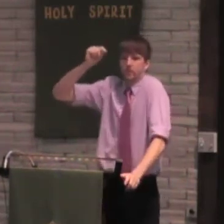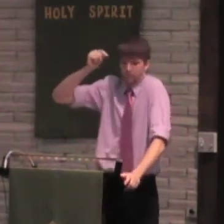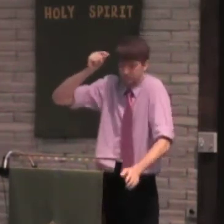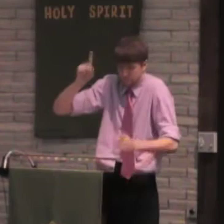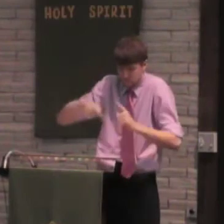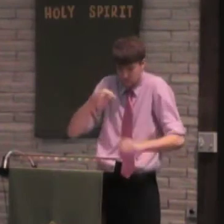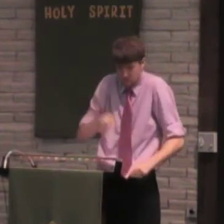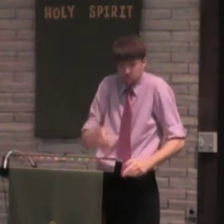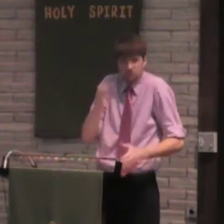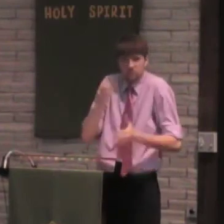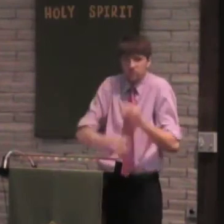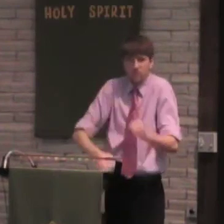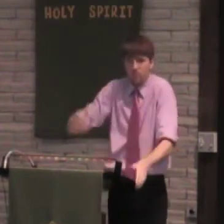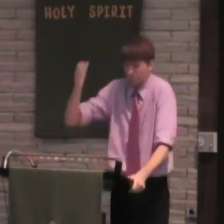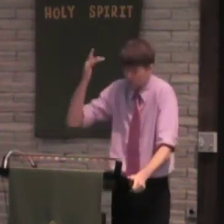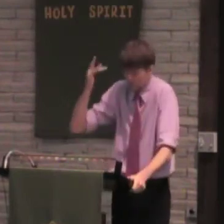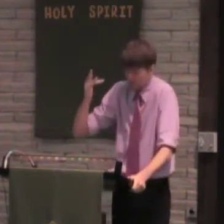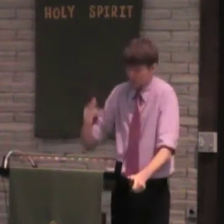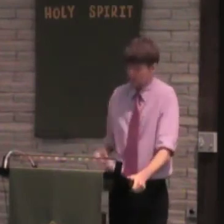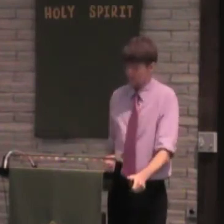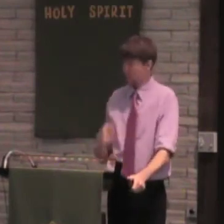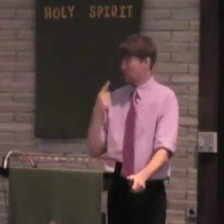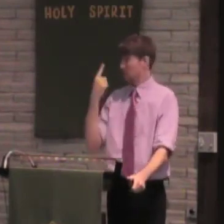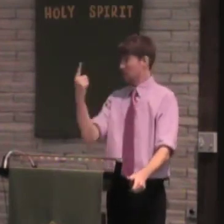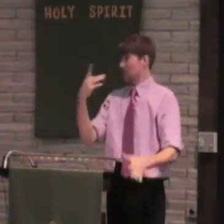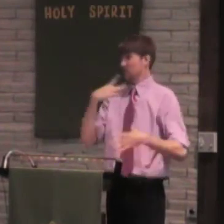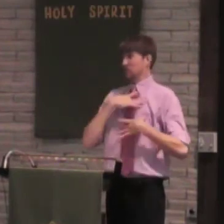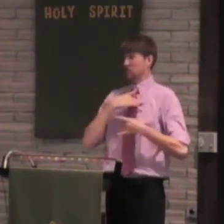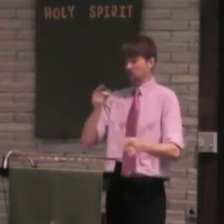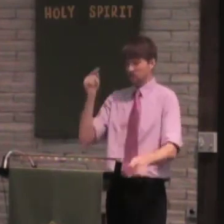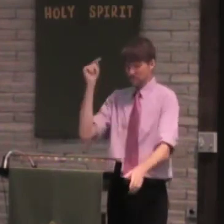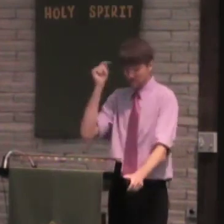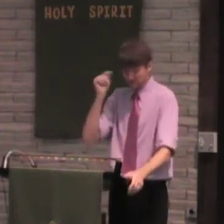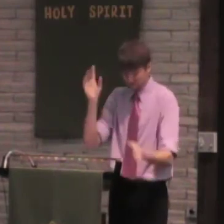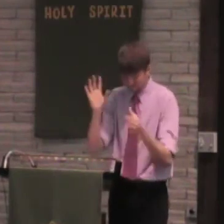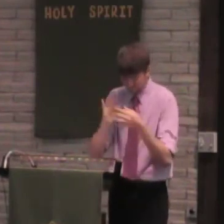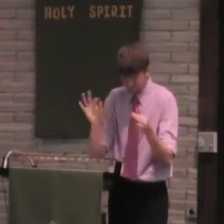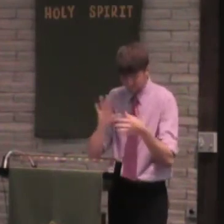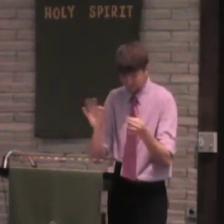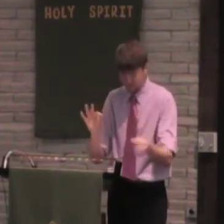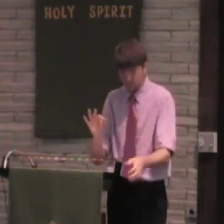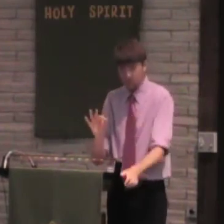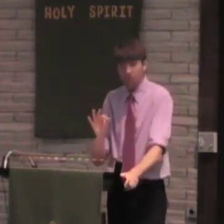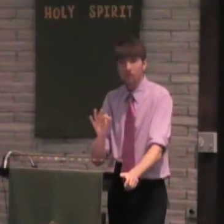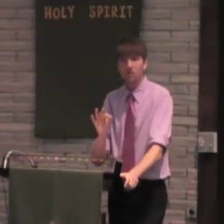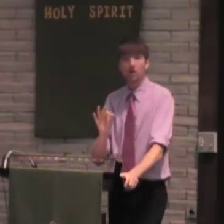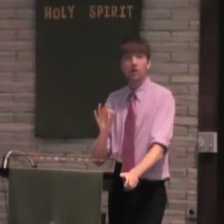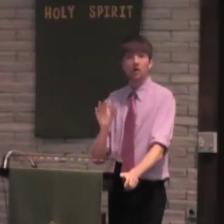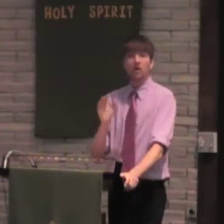And there's lots of different theories out there about this chapter. One interesting theory says